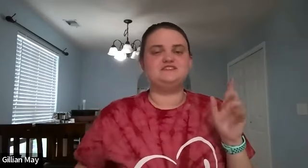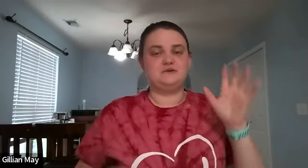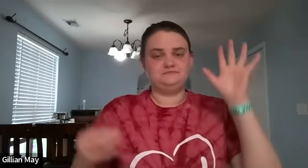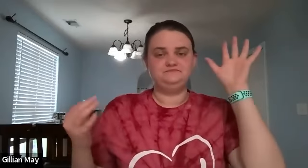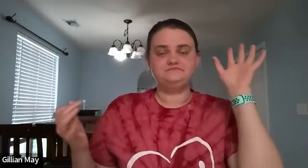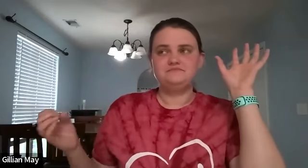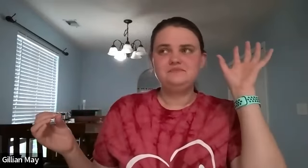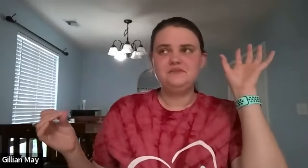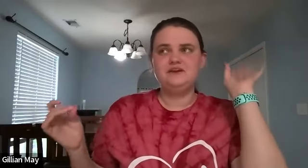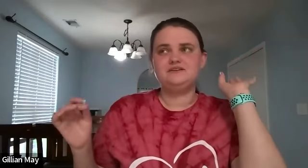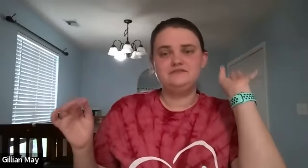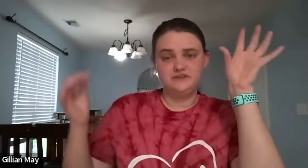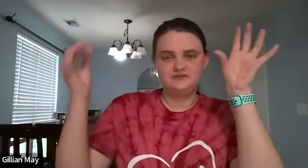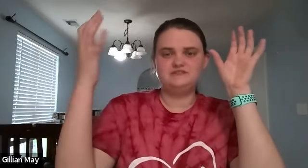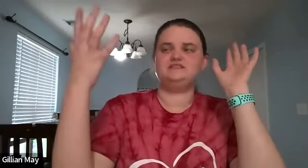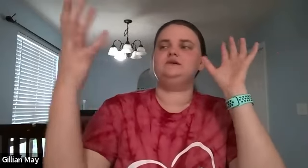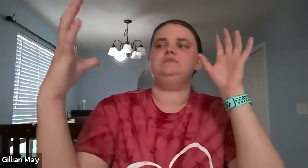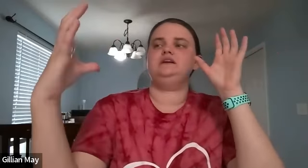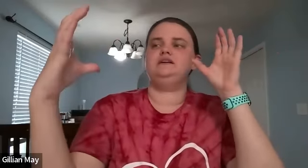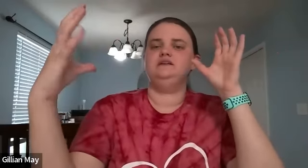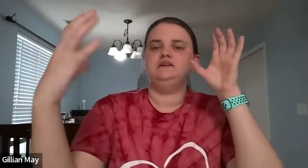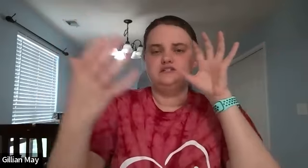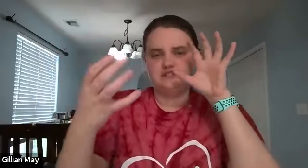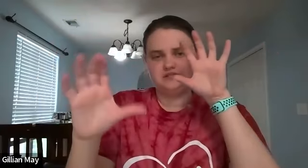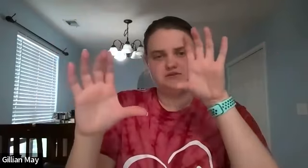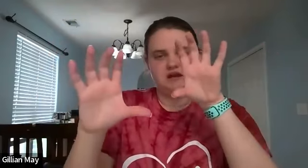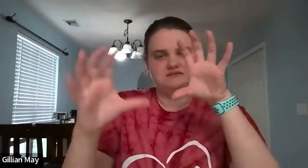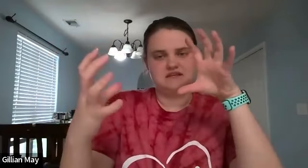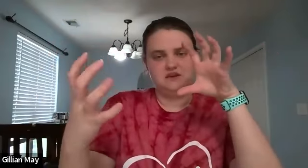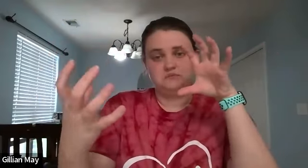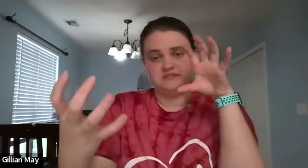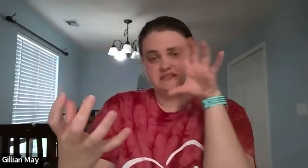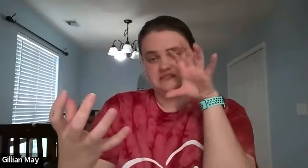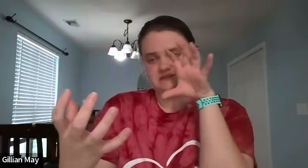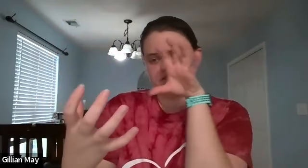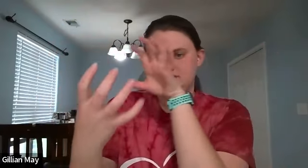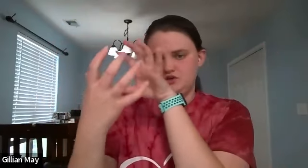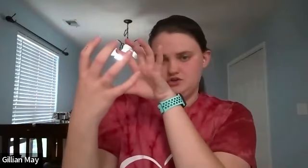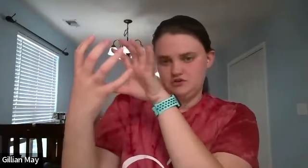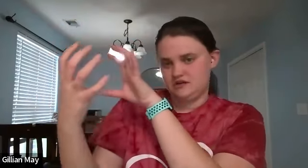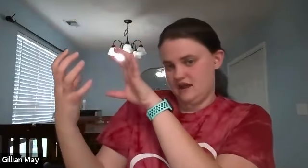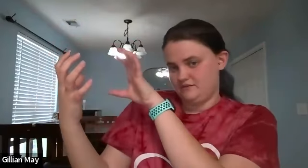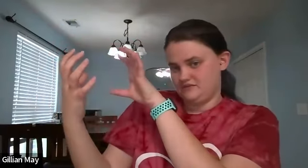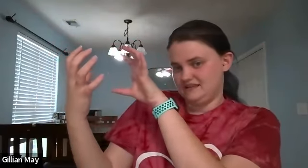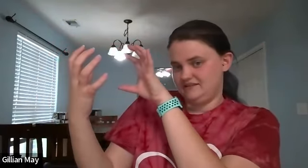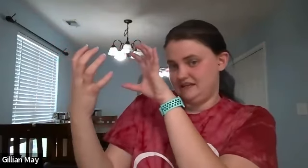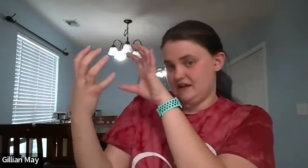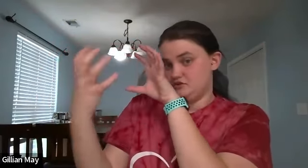So confused is going to be two kind of slightly open C's. You're going to have them slightly together. They're